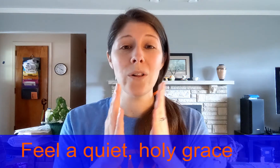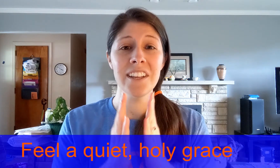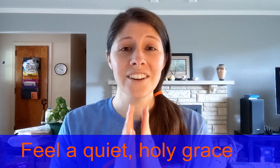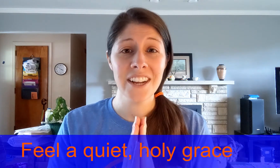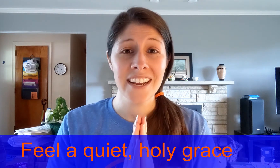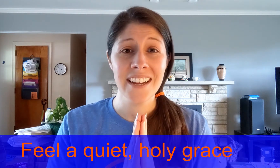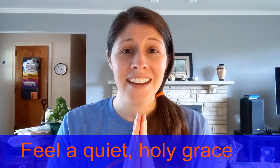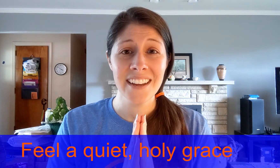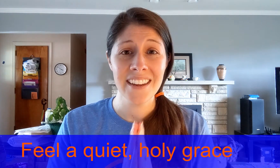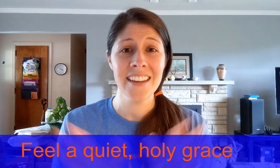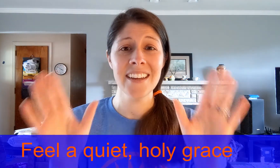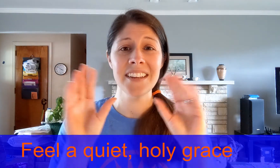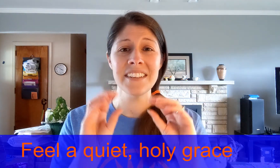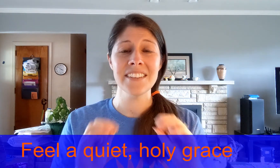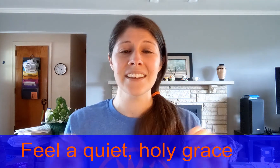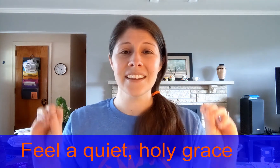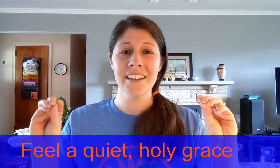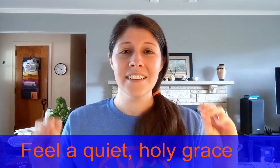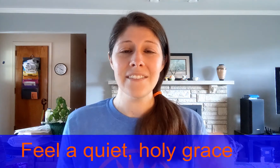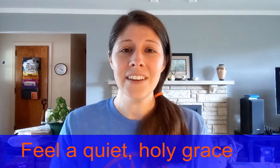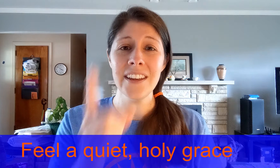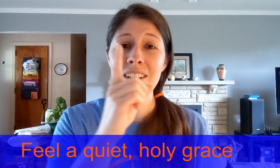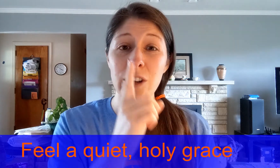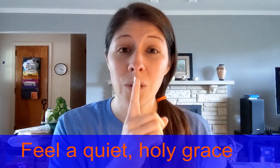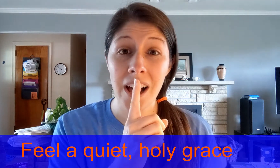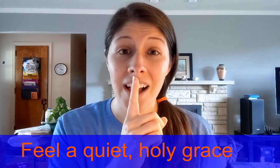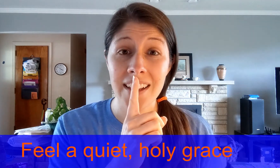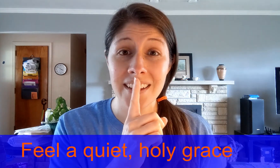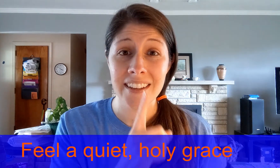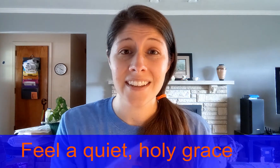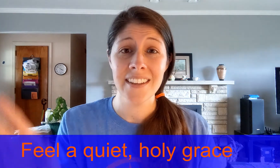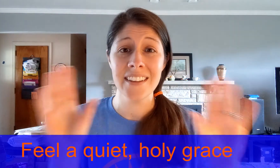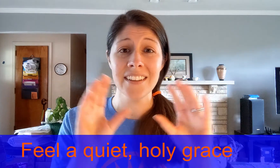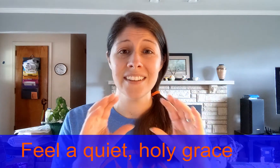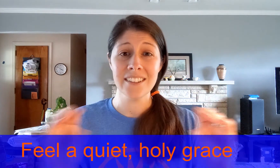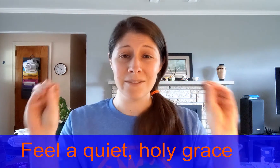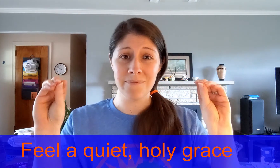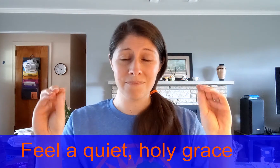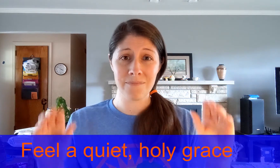holy grace, feel the quiet,